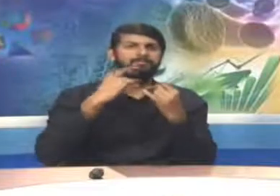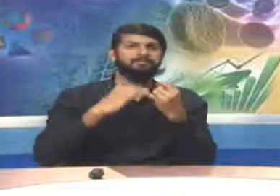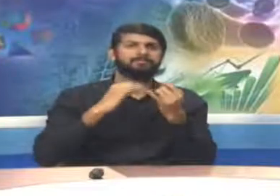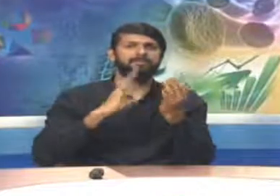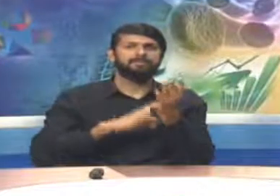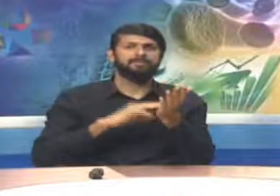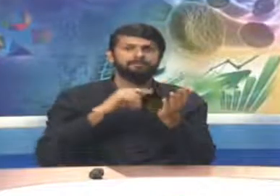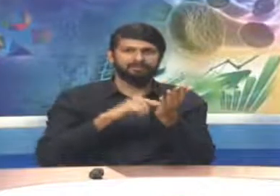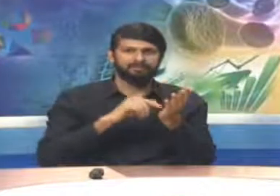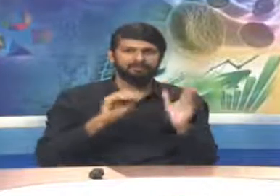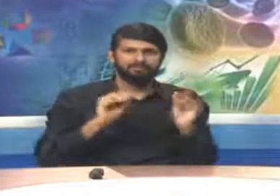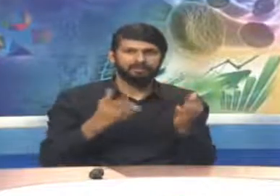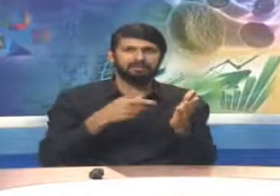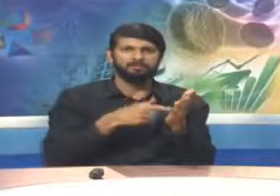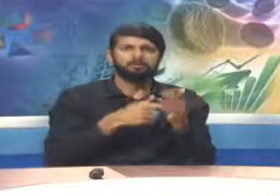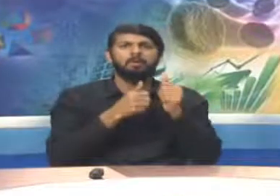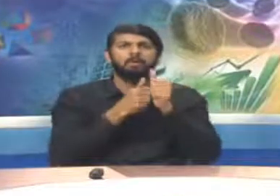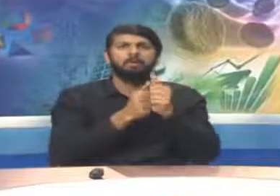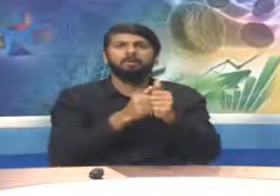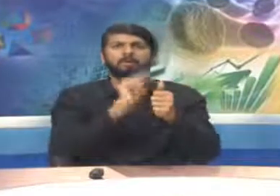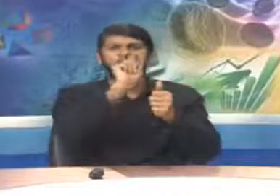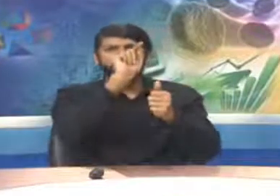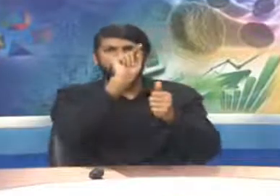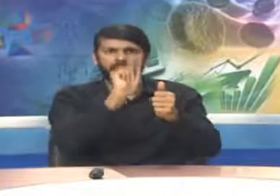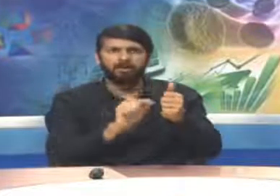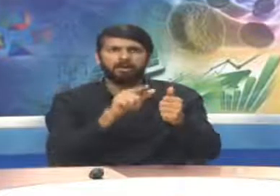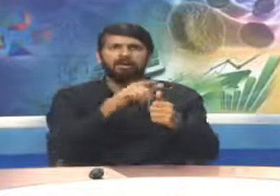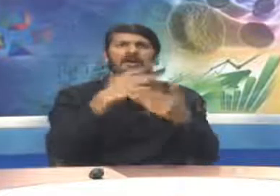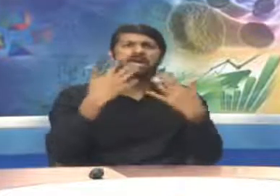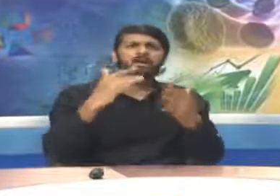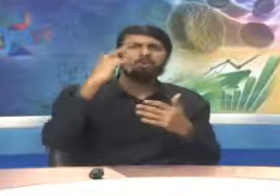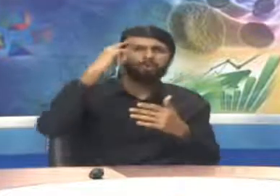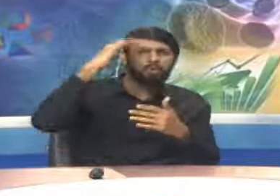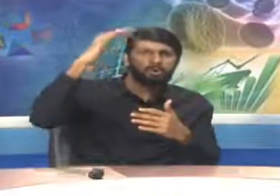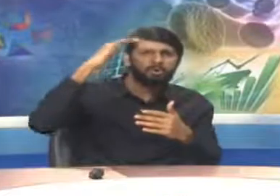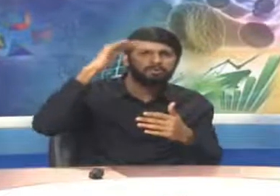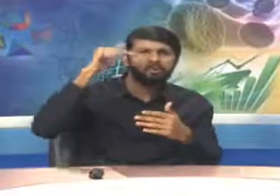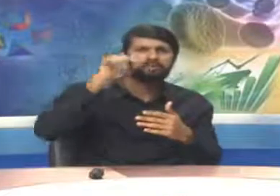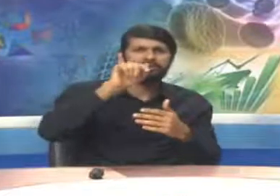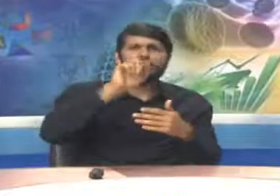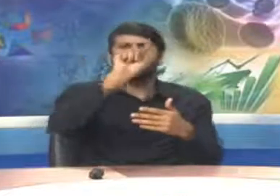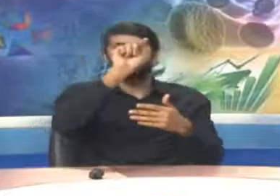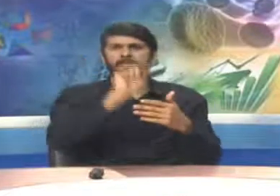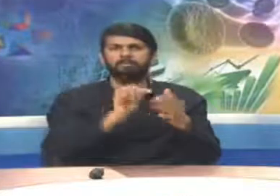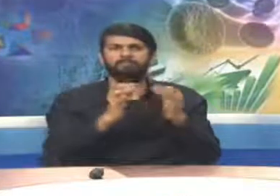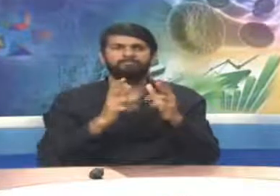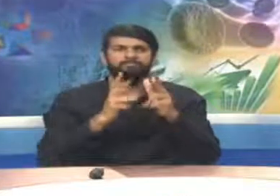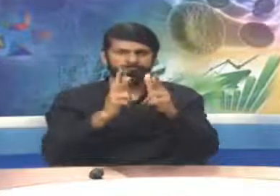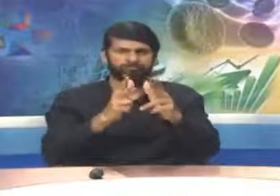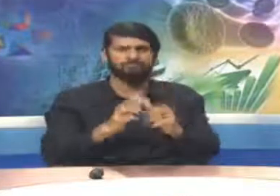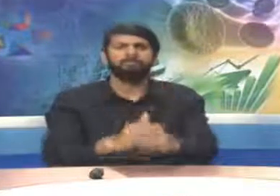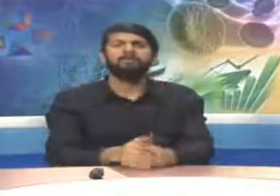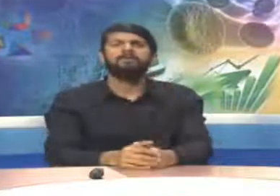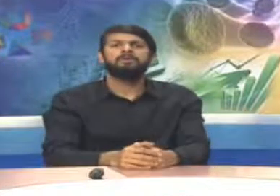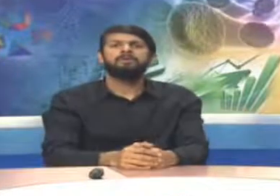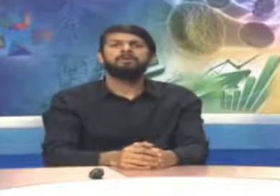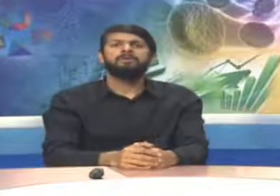Continue the chapter, and next topic is highlights of Marxism. There